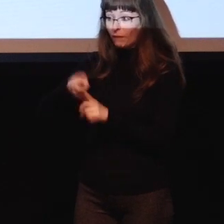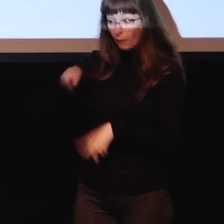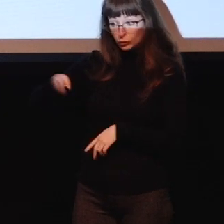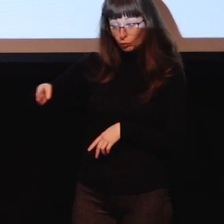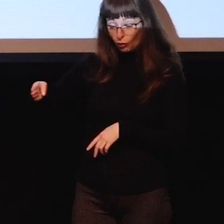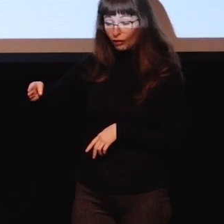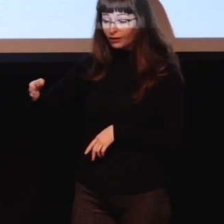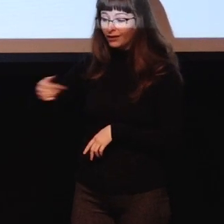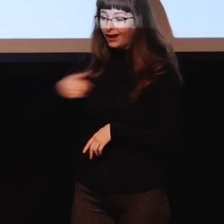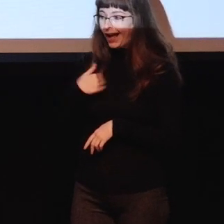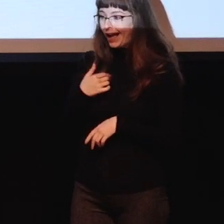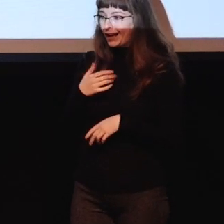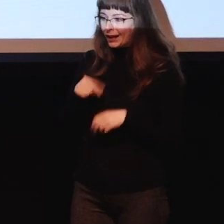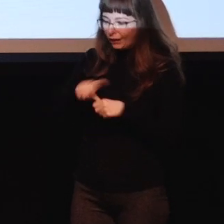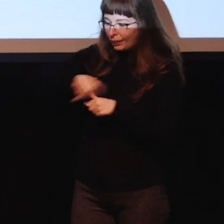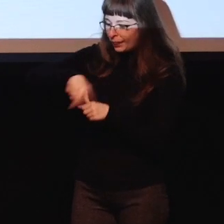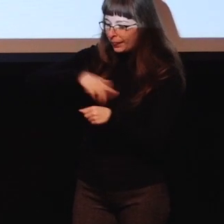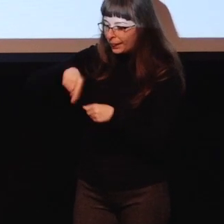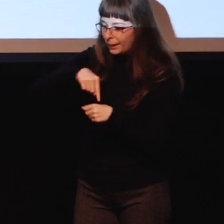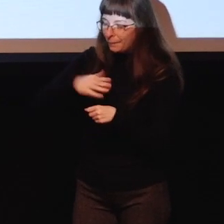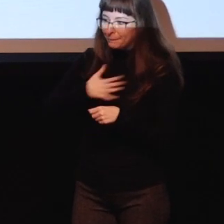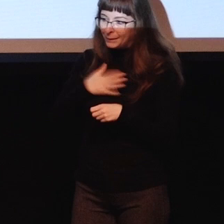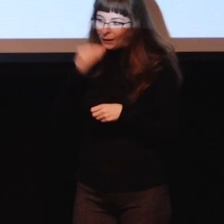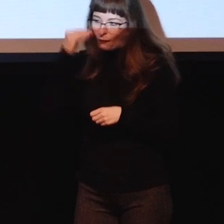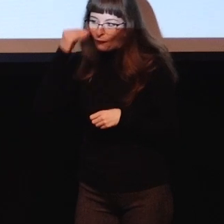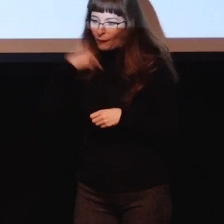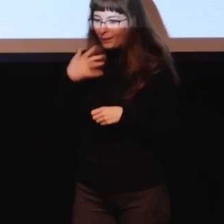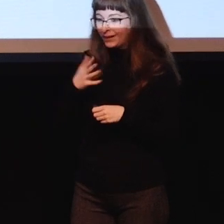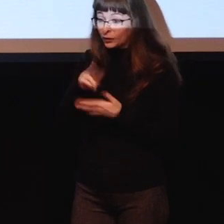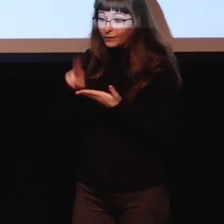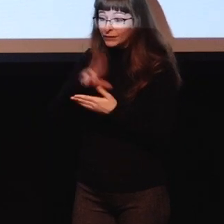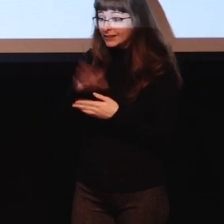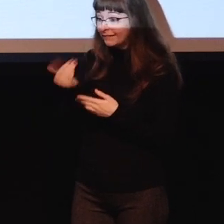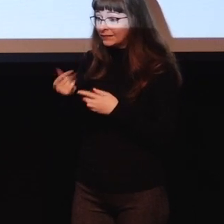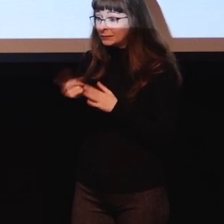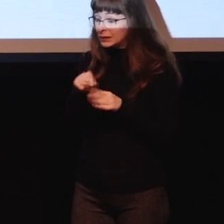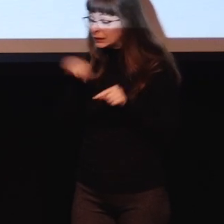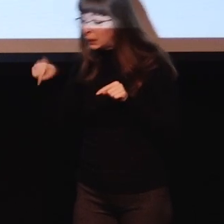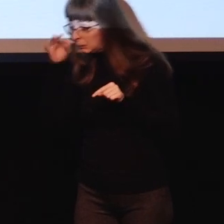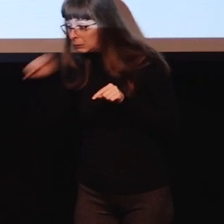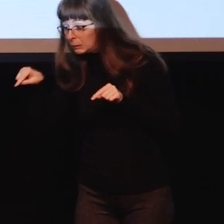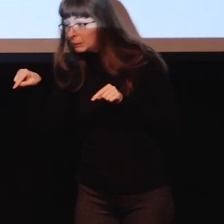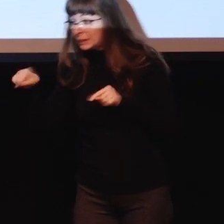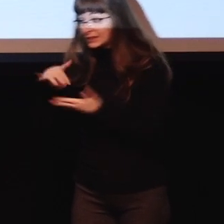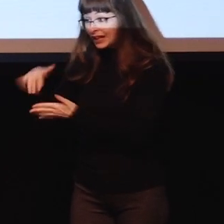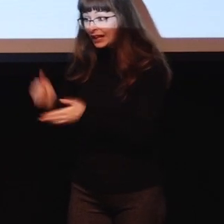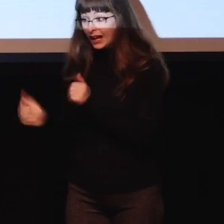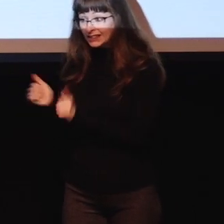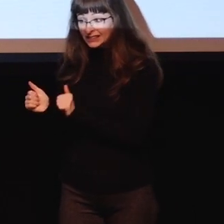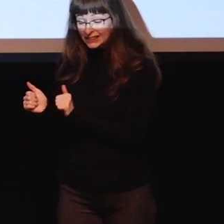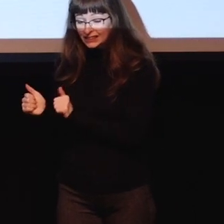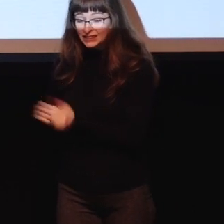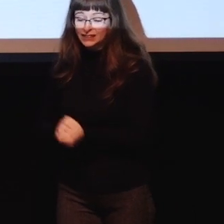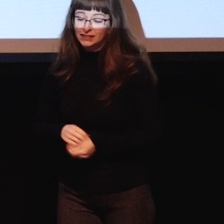wanted to go far away from home, and so I went 15 minutes down the road, and I studied acting there, and it was just,